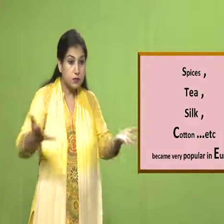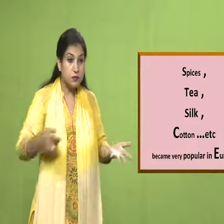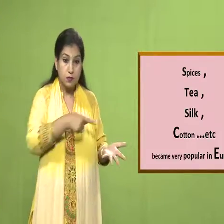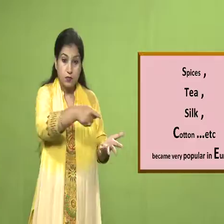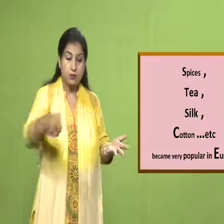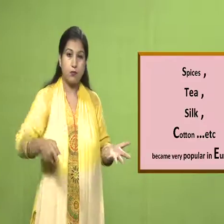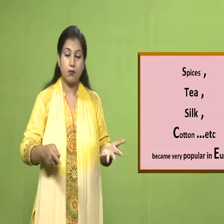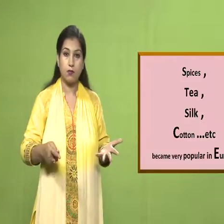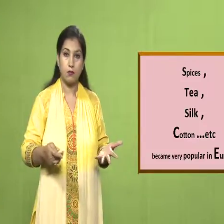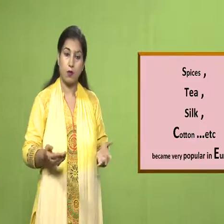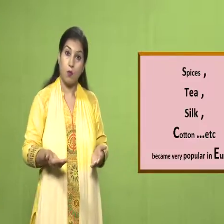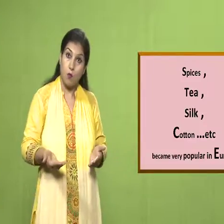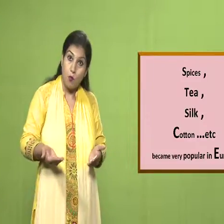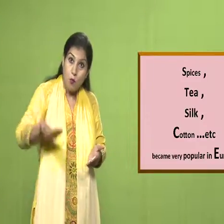became very popular in Europe.